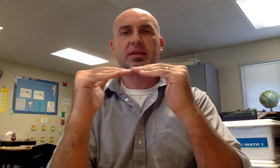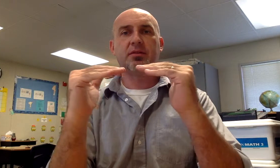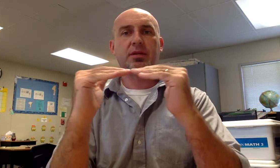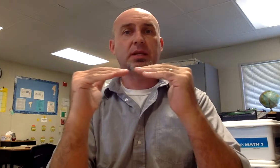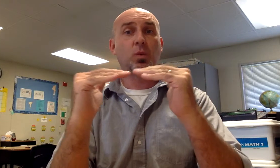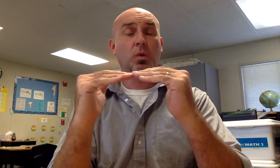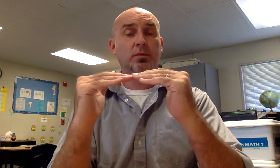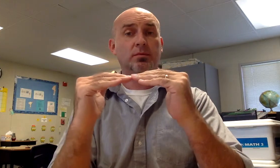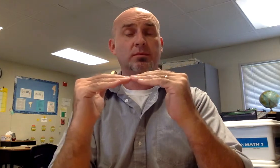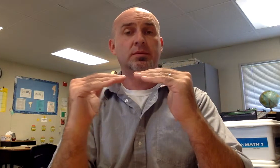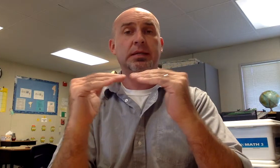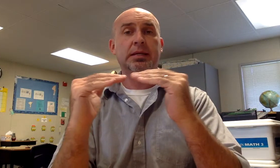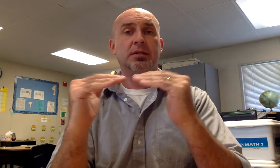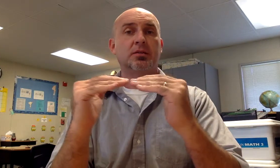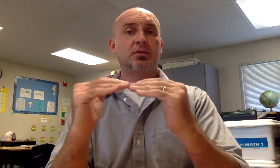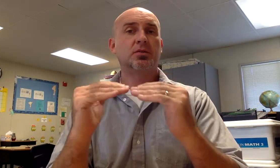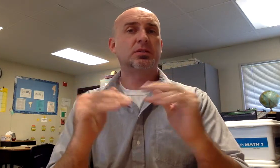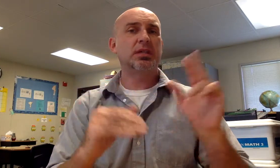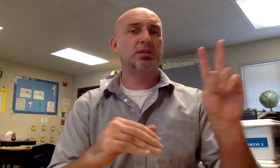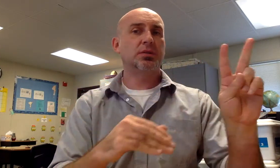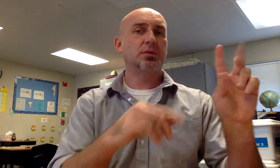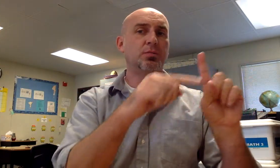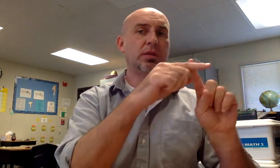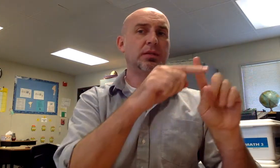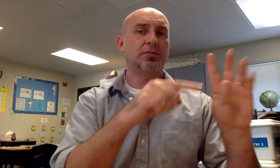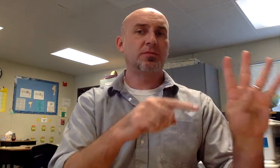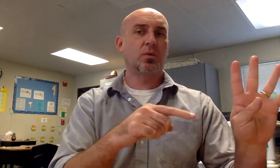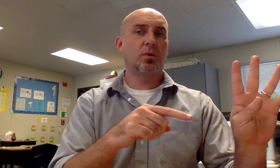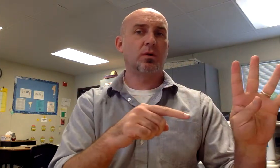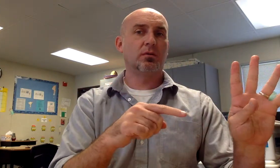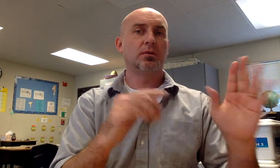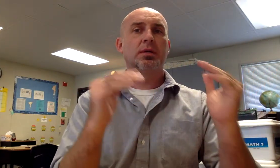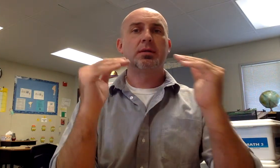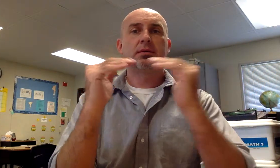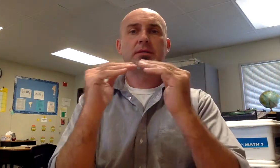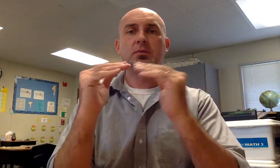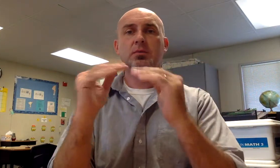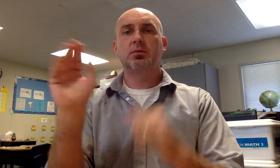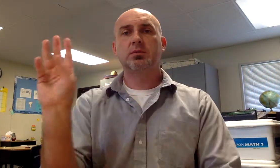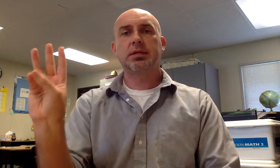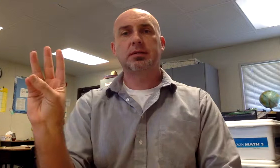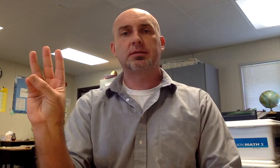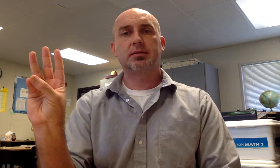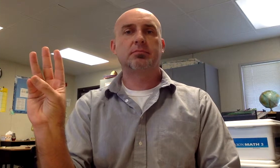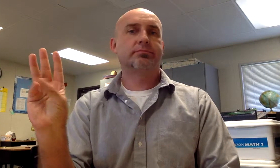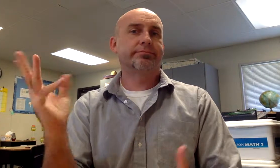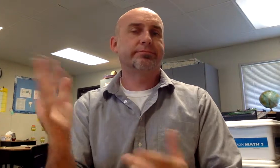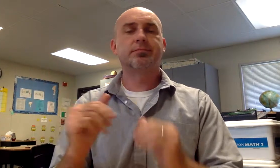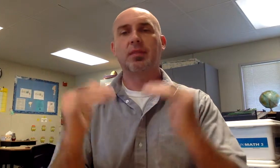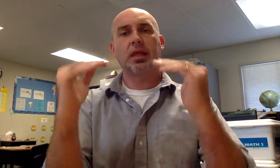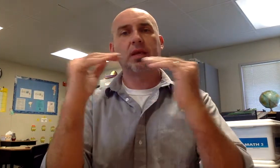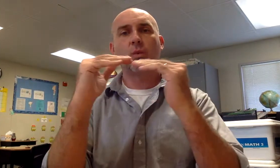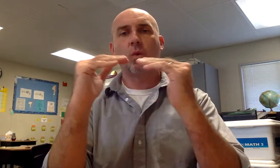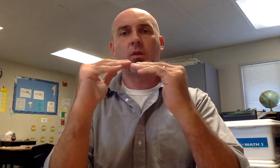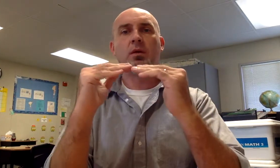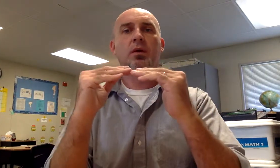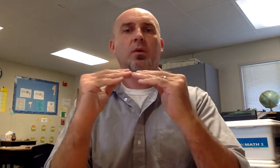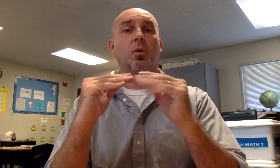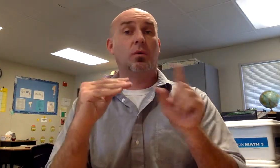together, equal. So you could say 2 plus 4 is equal to 6, equal. Or